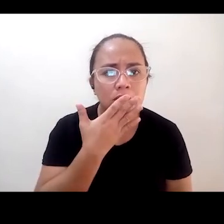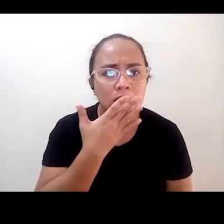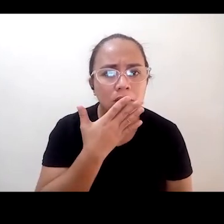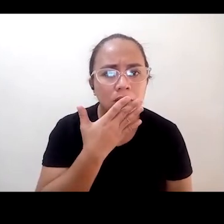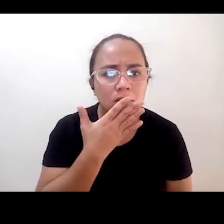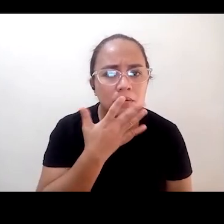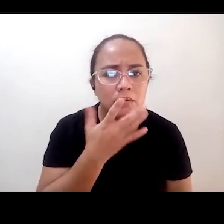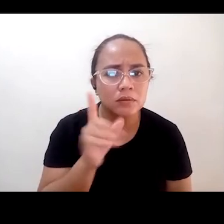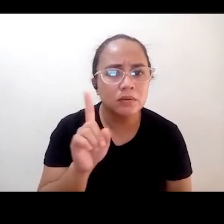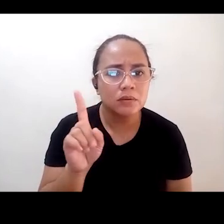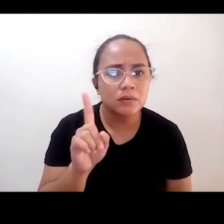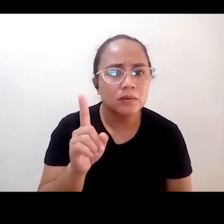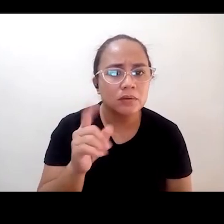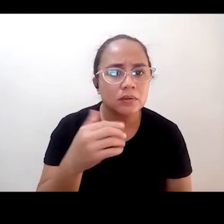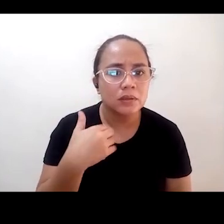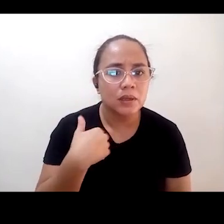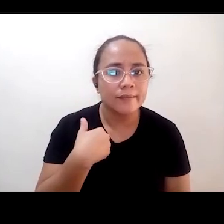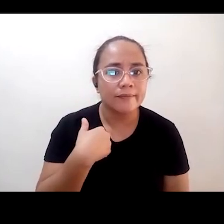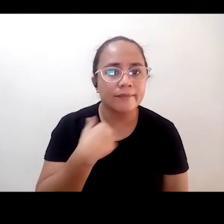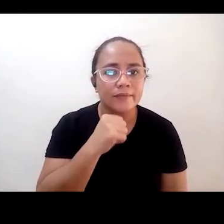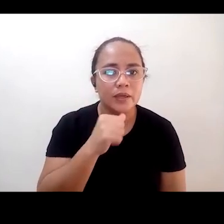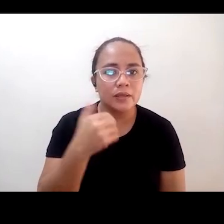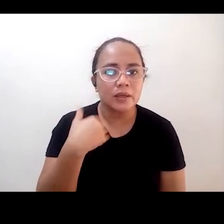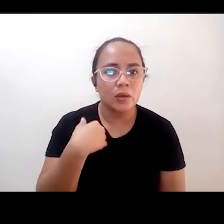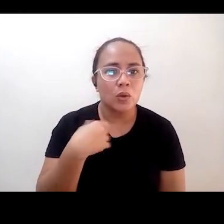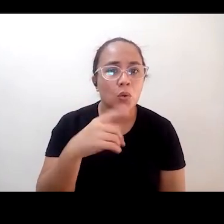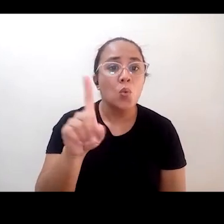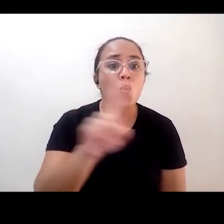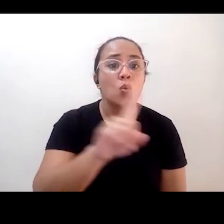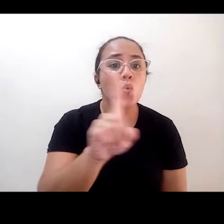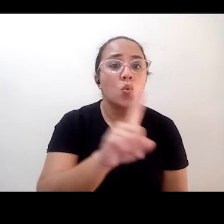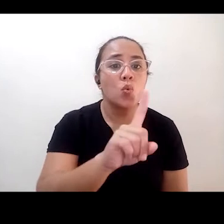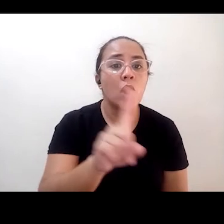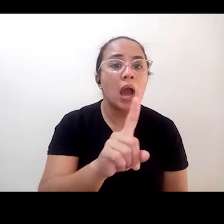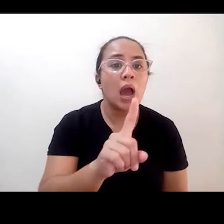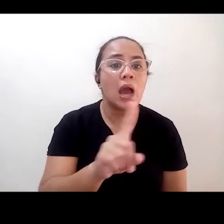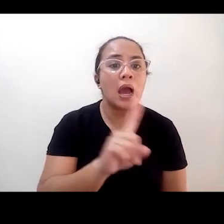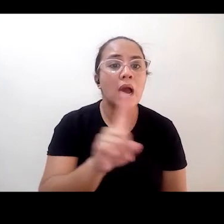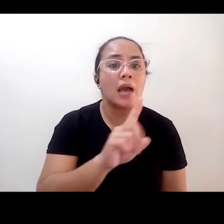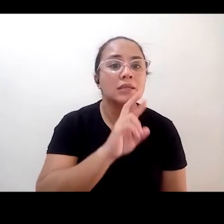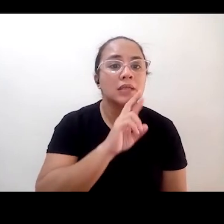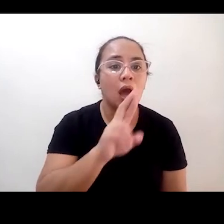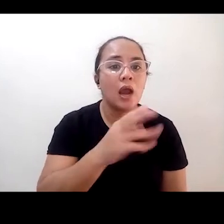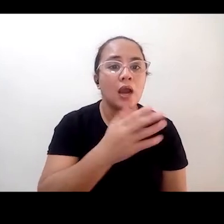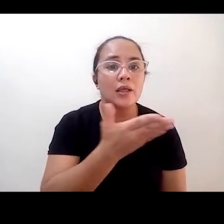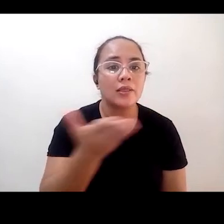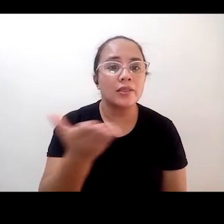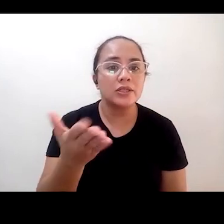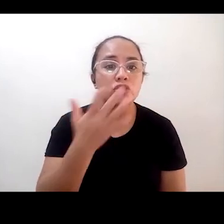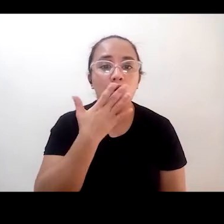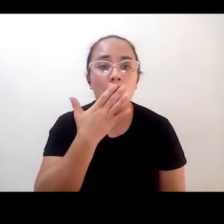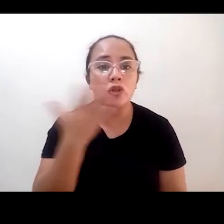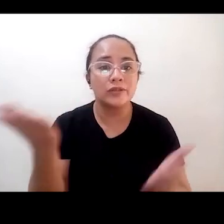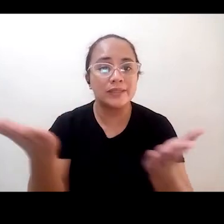not have. What are these colors, or what are these colors here?